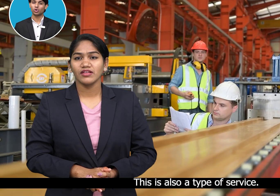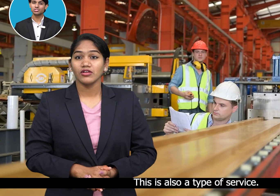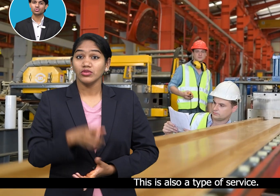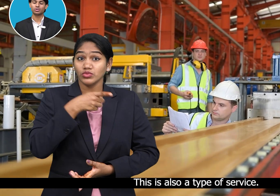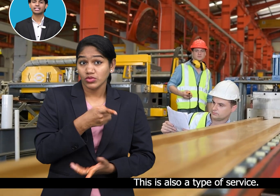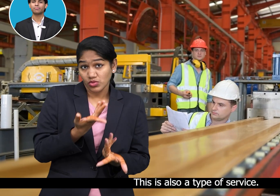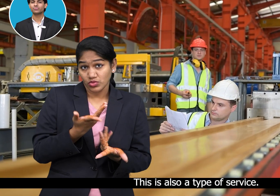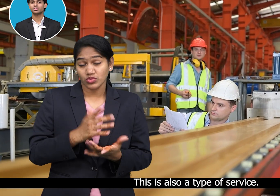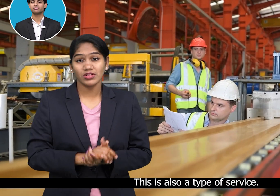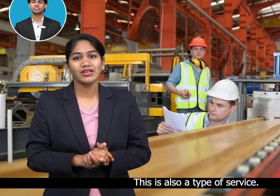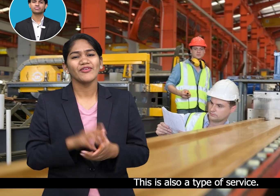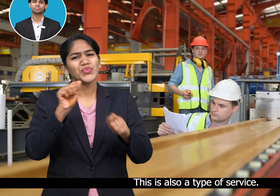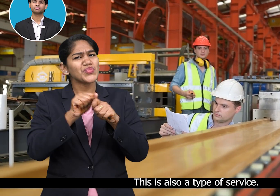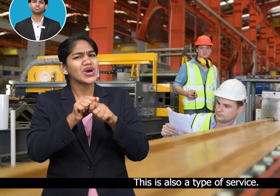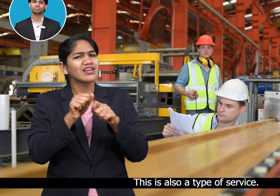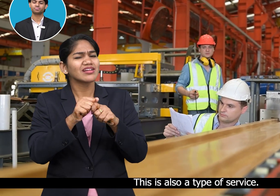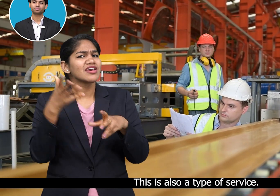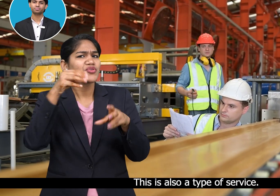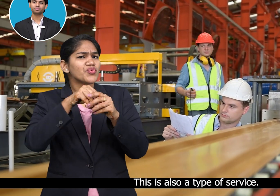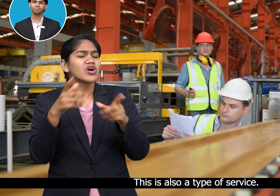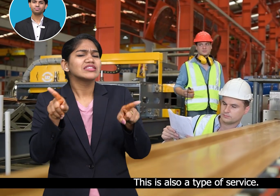This is also a type of service.